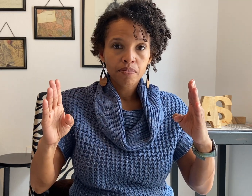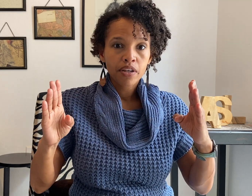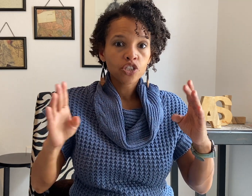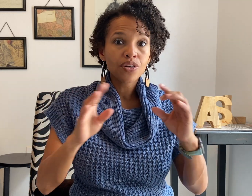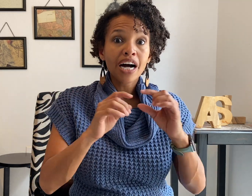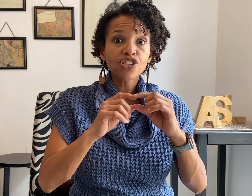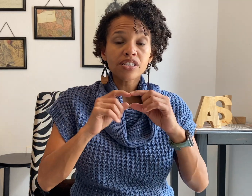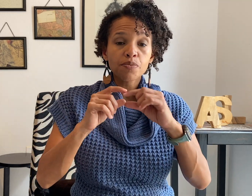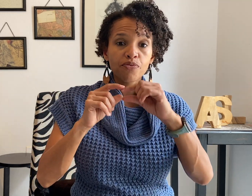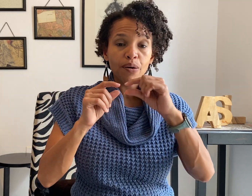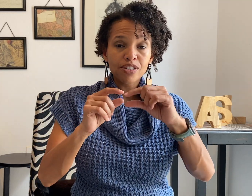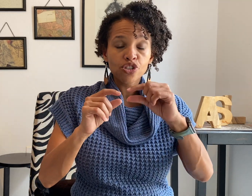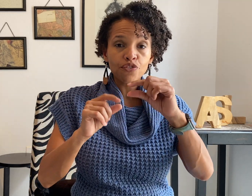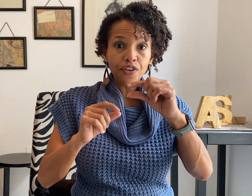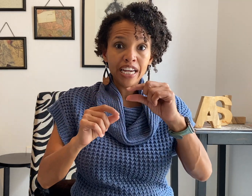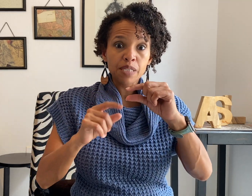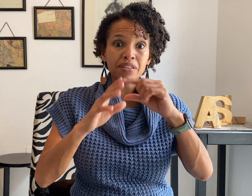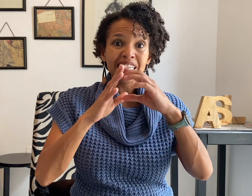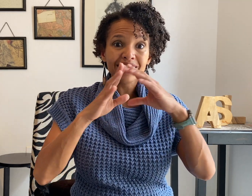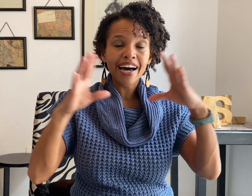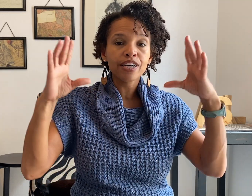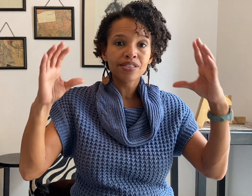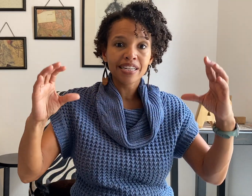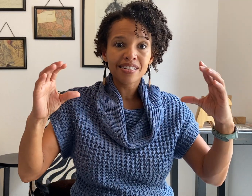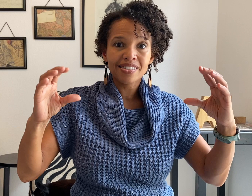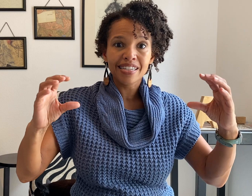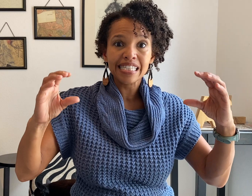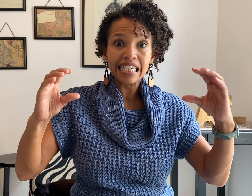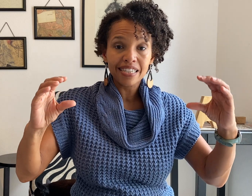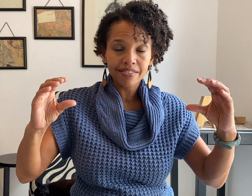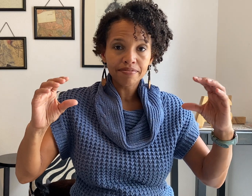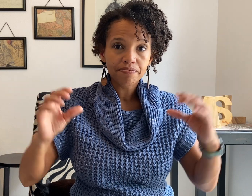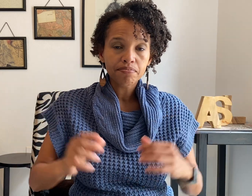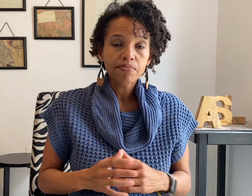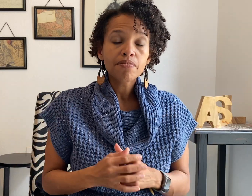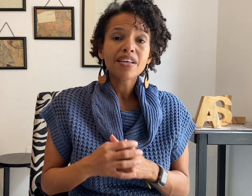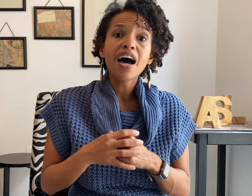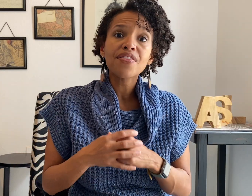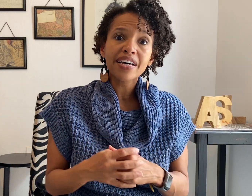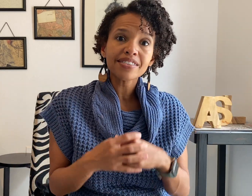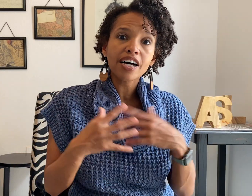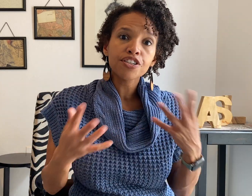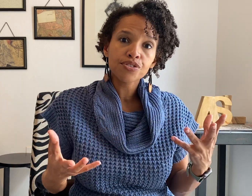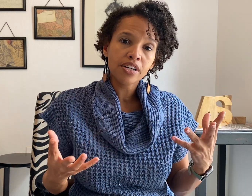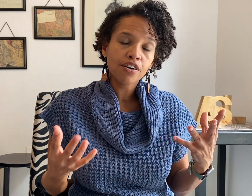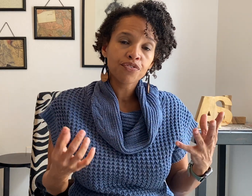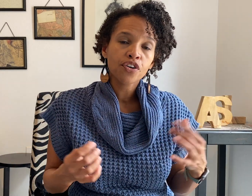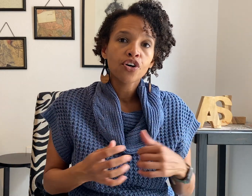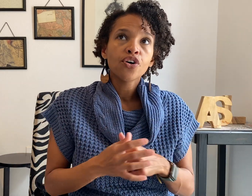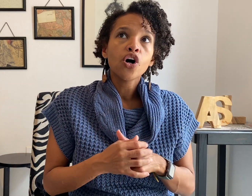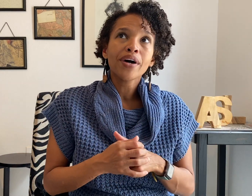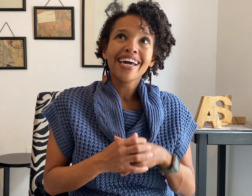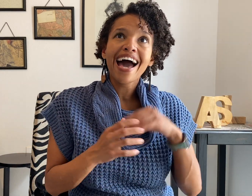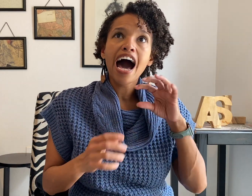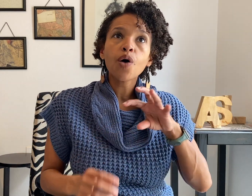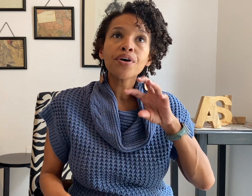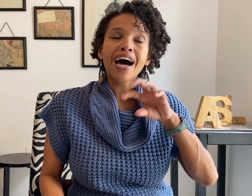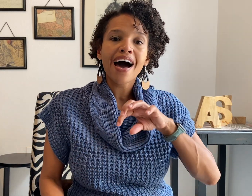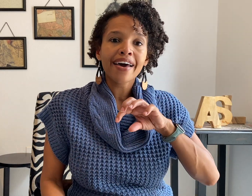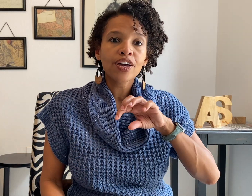So not just the prepositional phrase, but the entire sentence that it's in. And then tell yourself, okay,